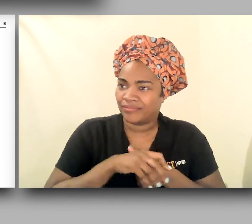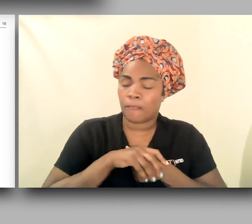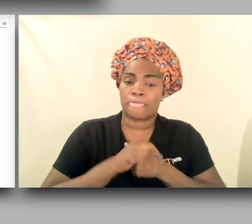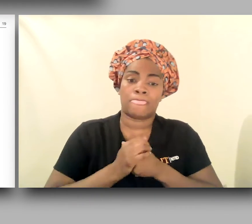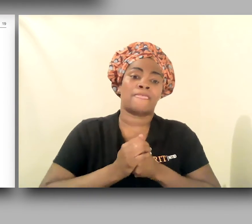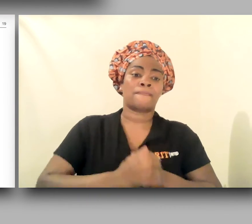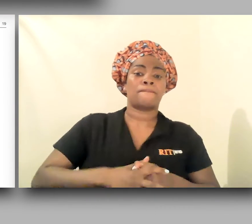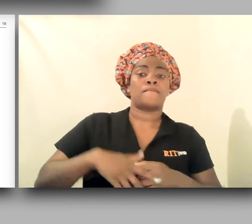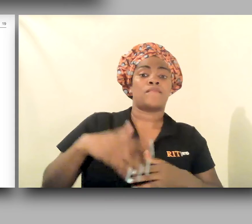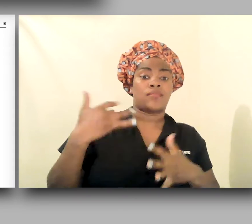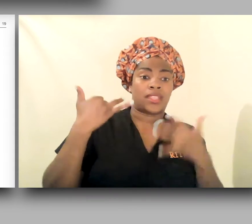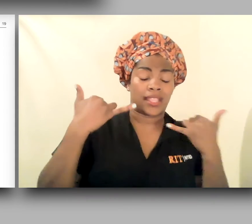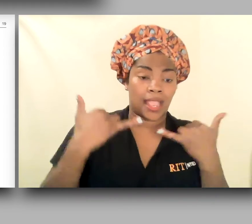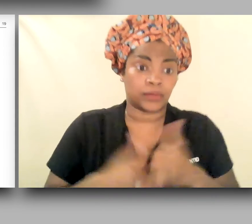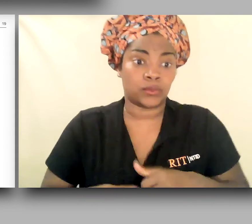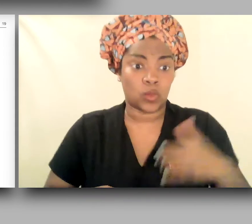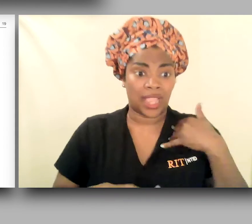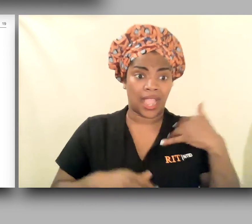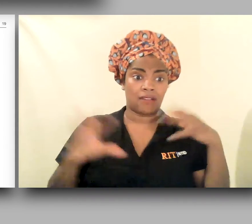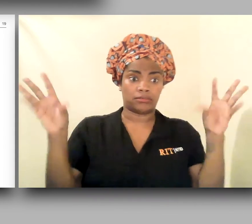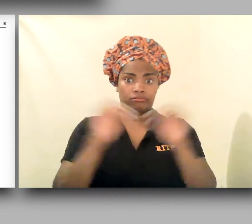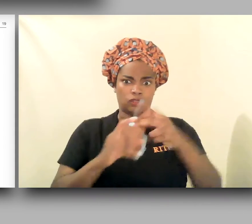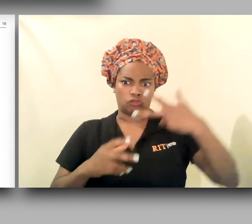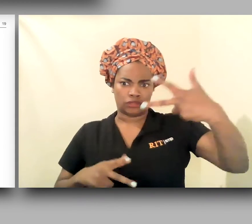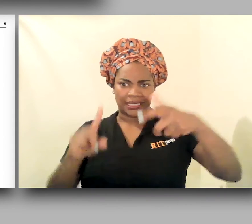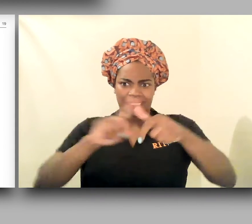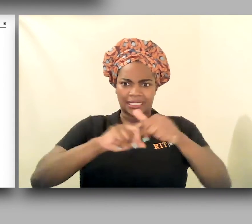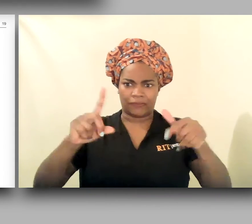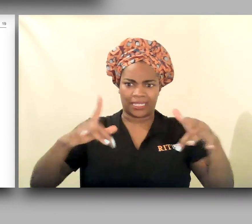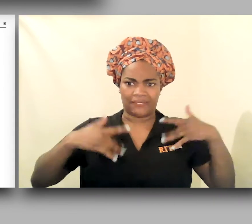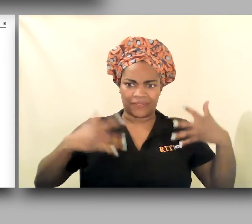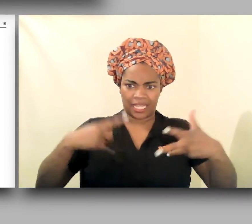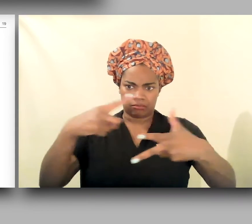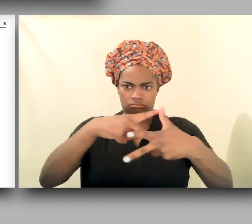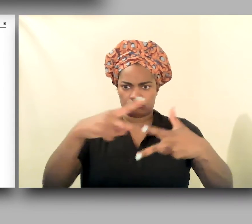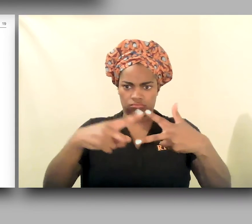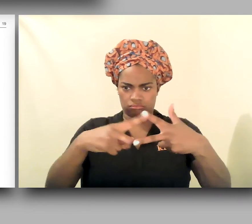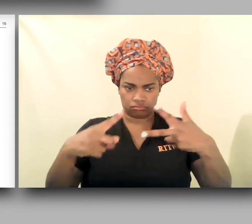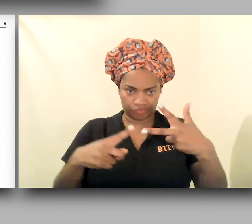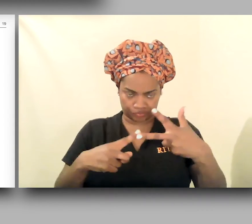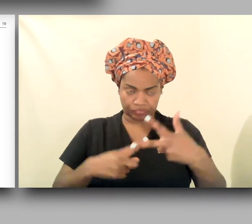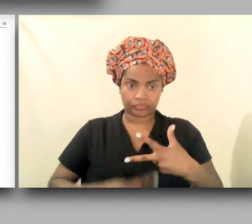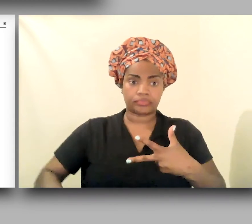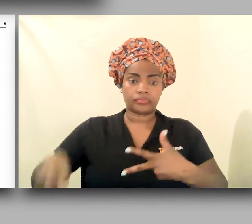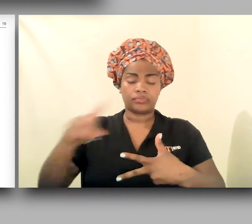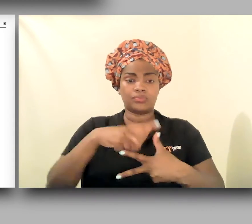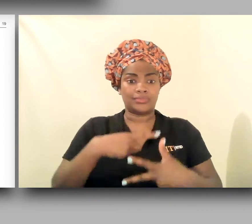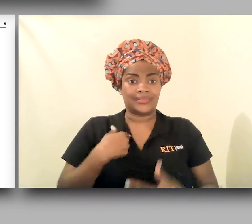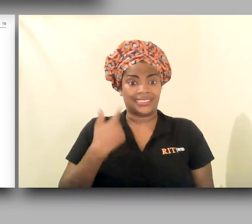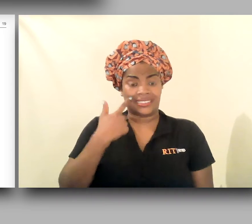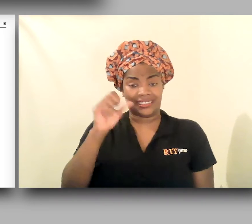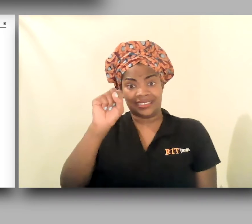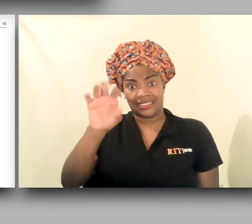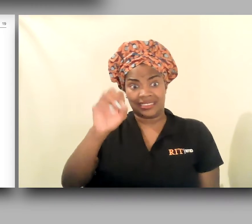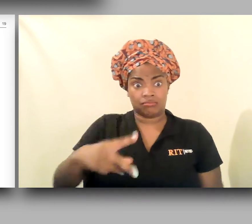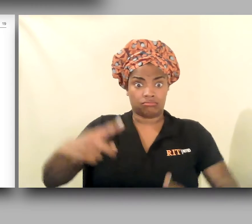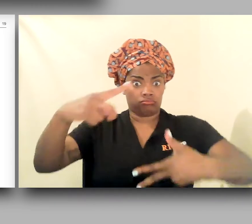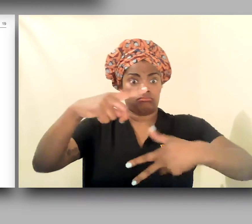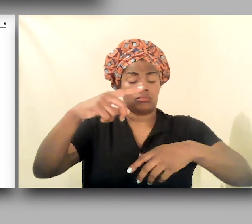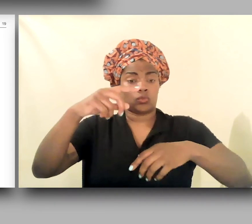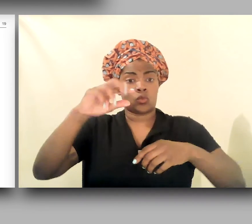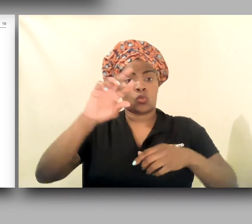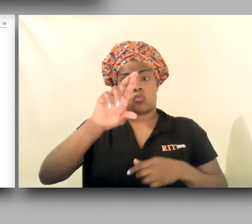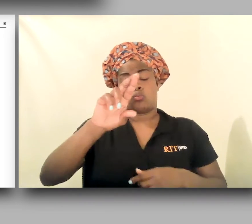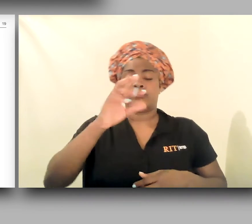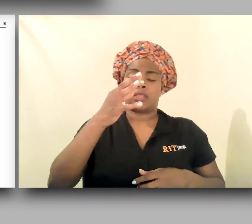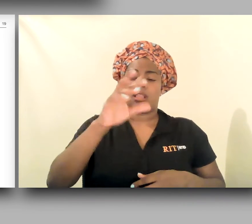So there are 3 different events that we do have going on in campus. The first one is the final